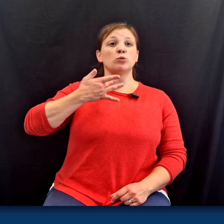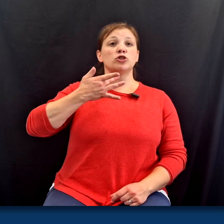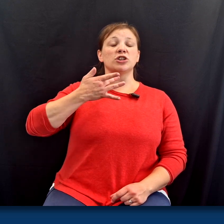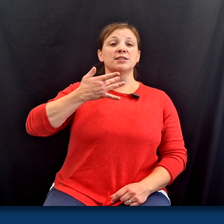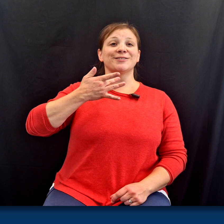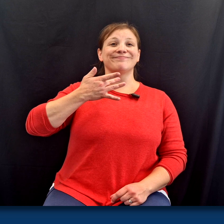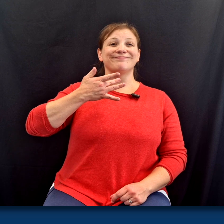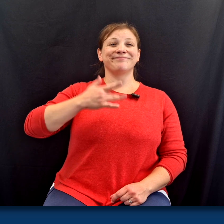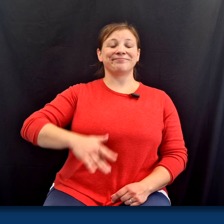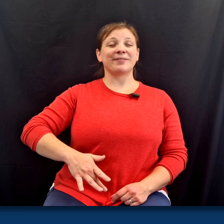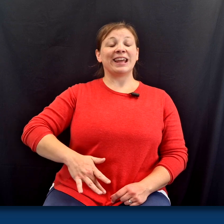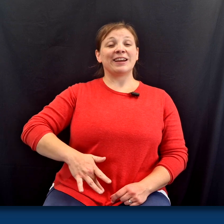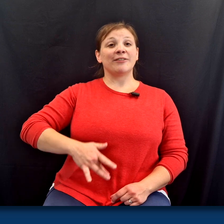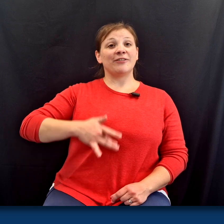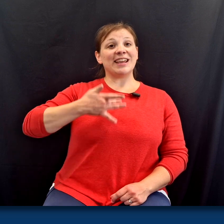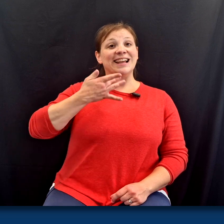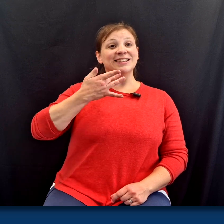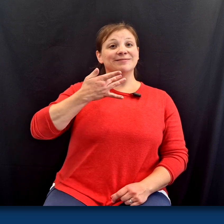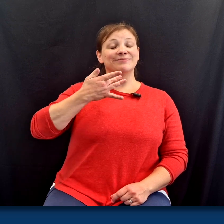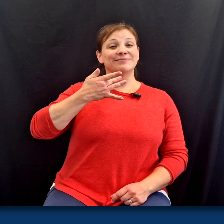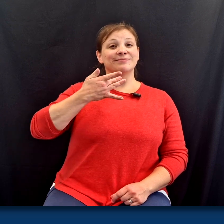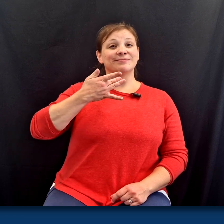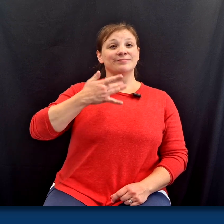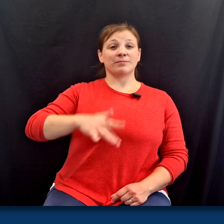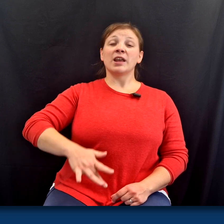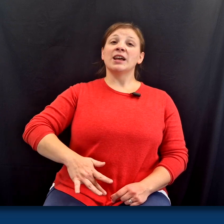up towards your chest. Feeling.